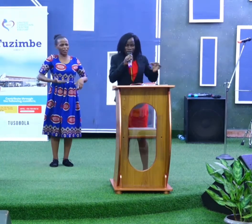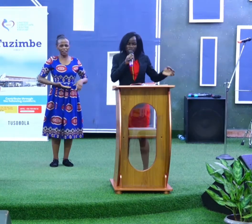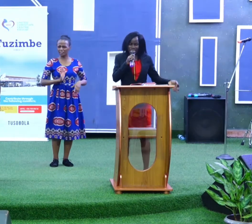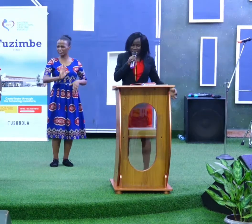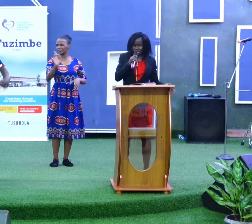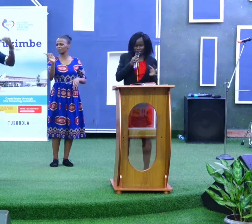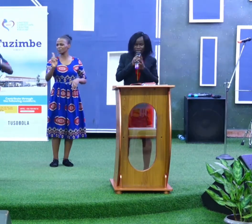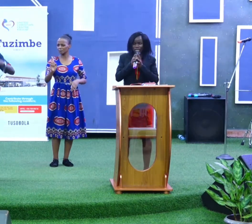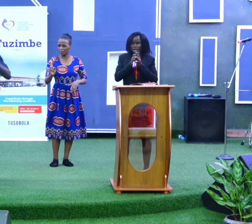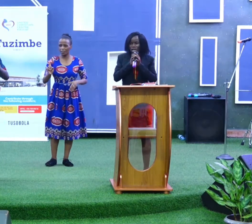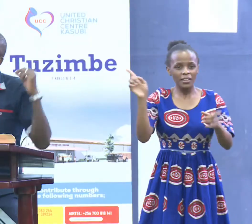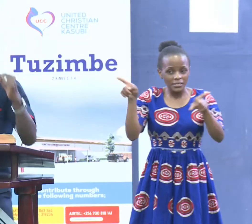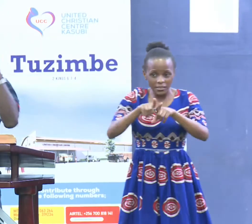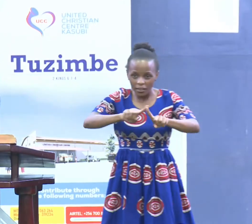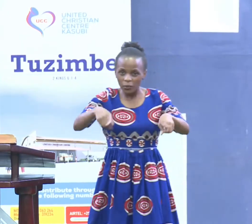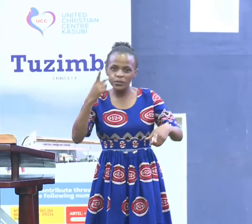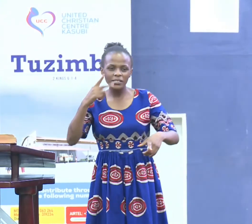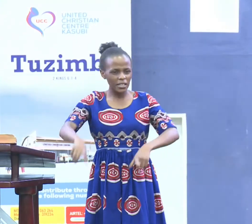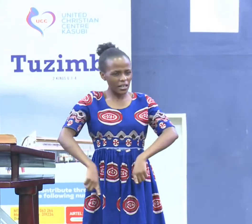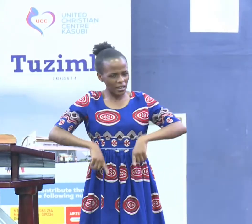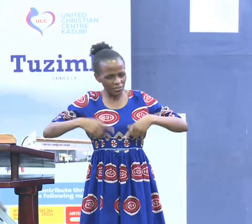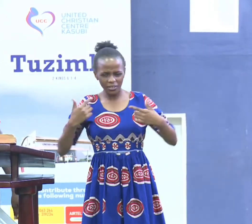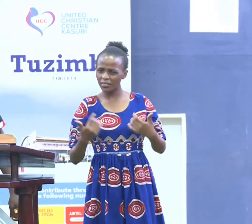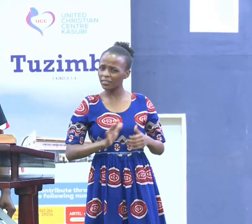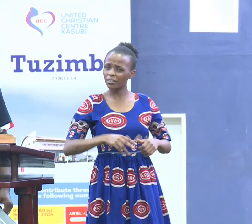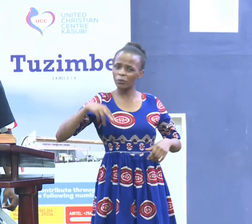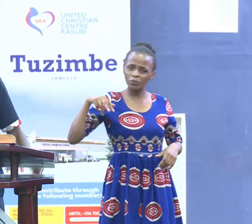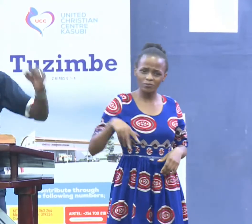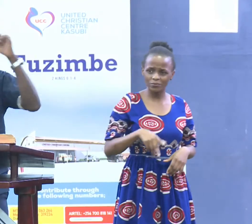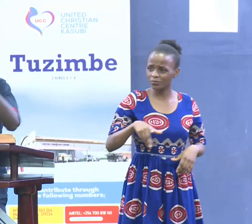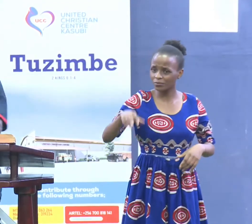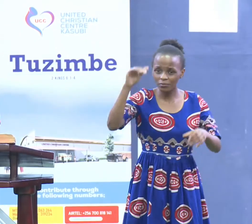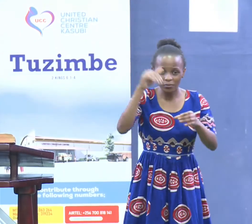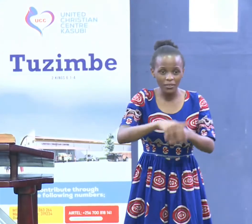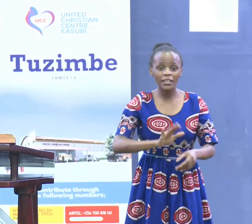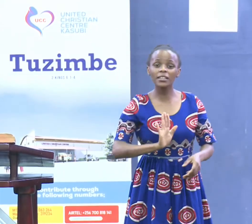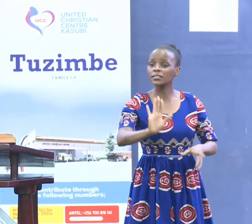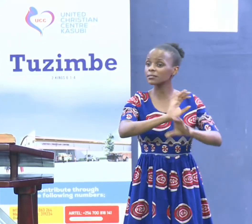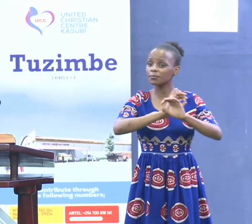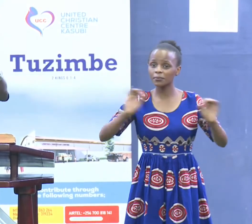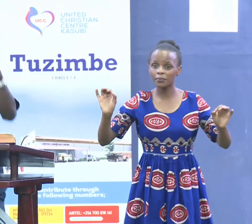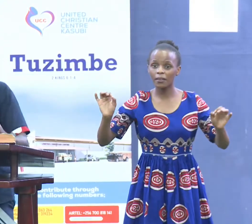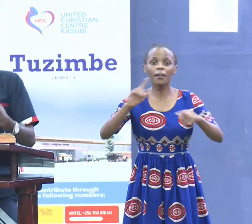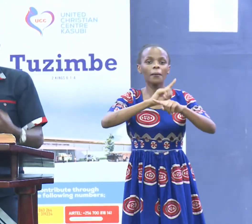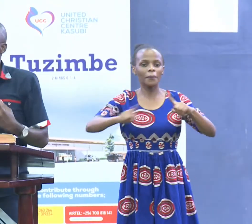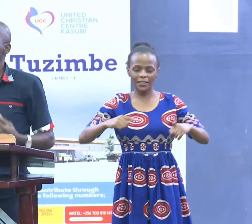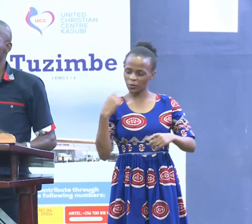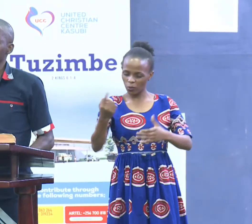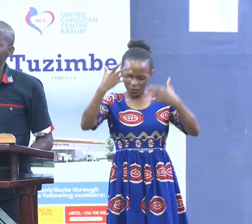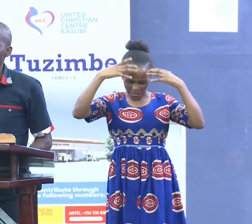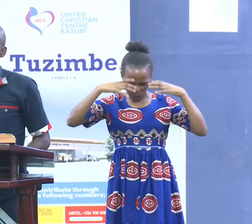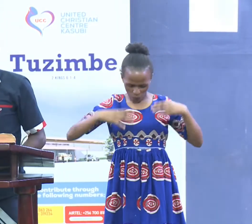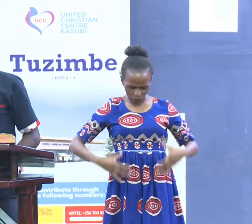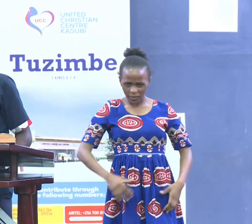had was not his. And we see the life he walked in. It wasn't his. But